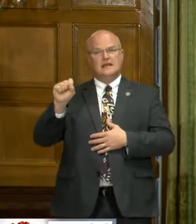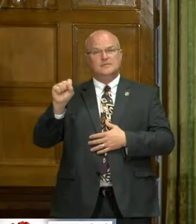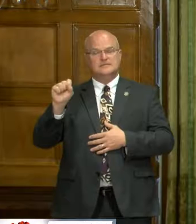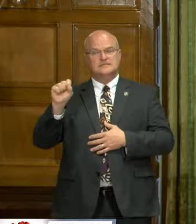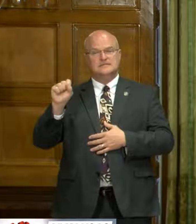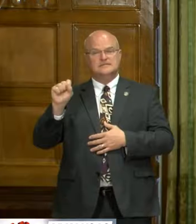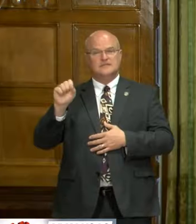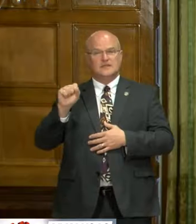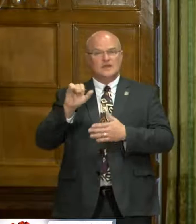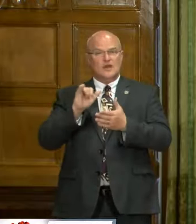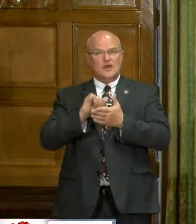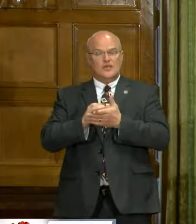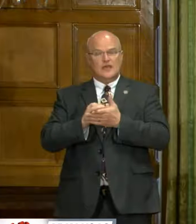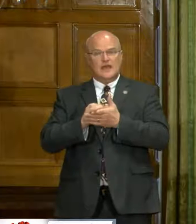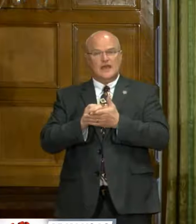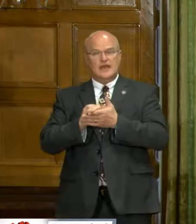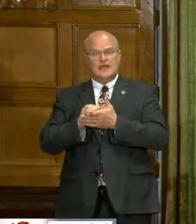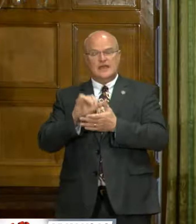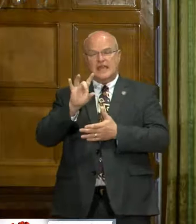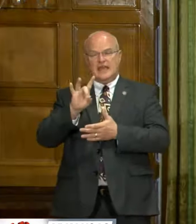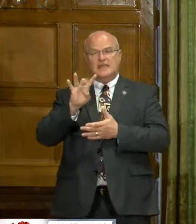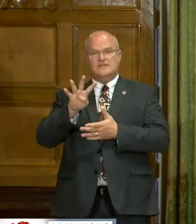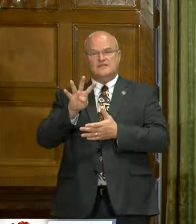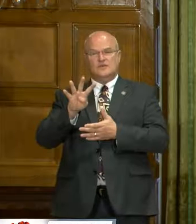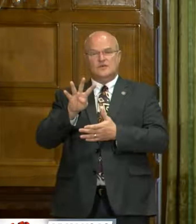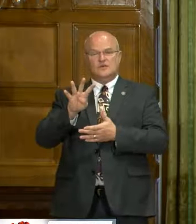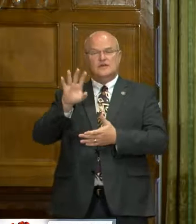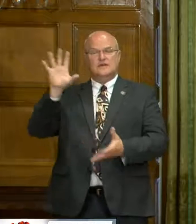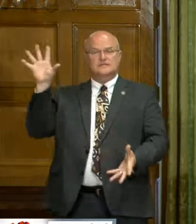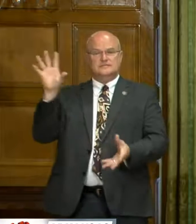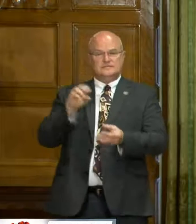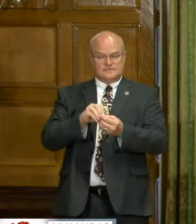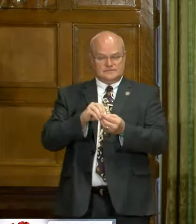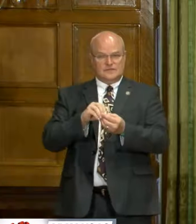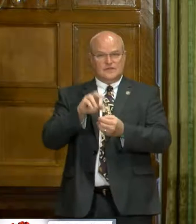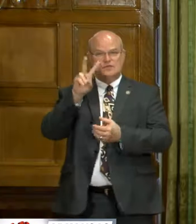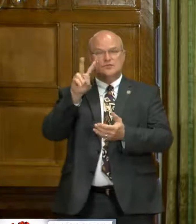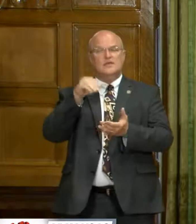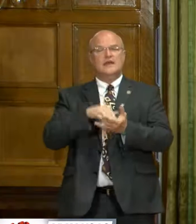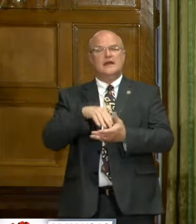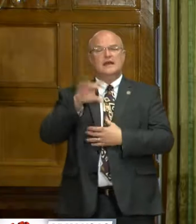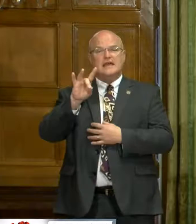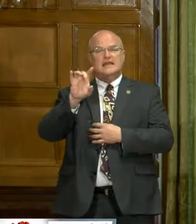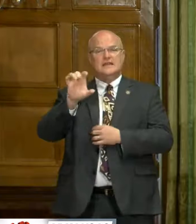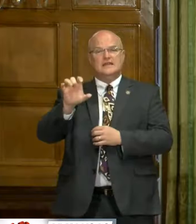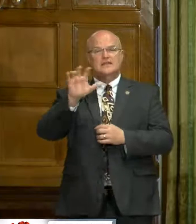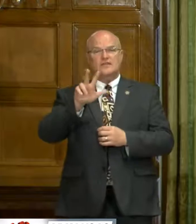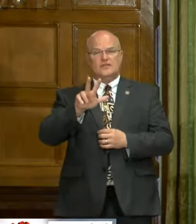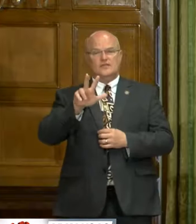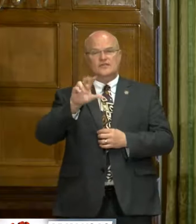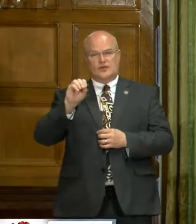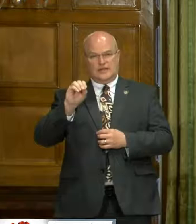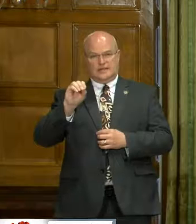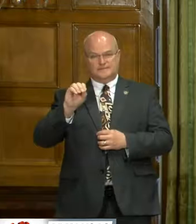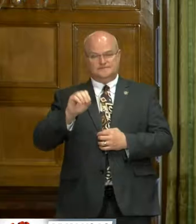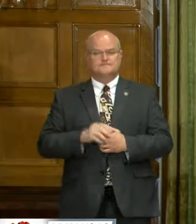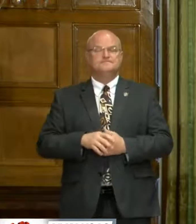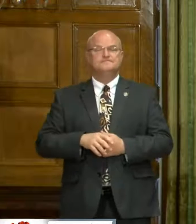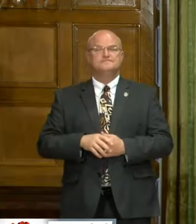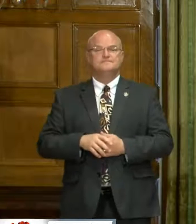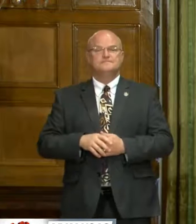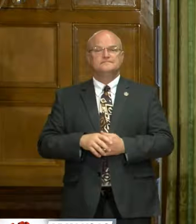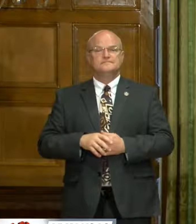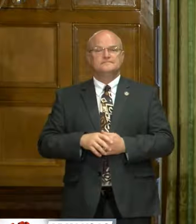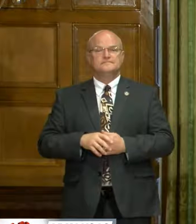and so that brings us, with the 84 cases, that brings us today to 2,830 cases.